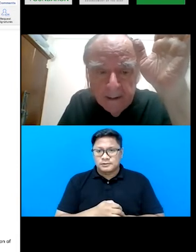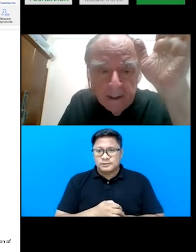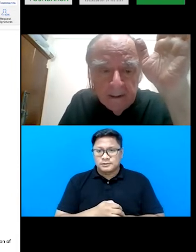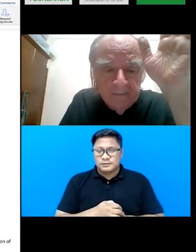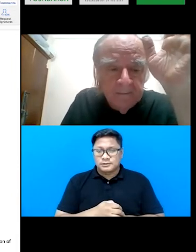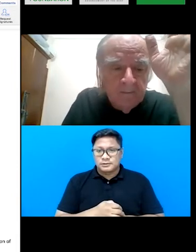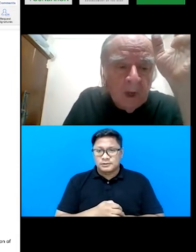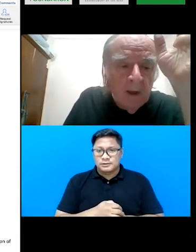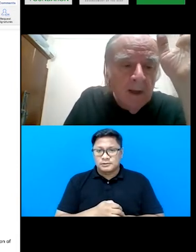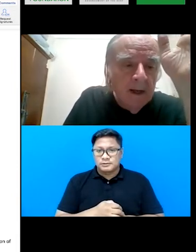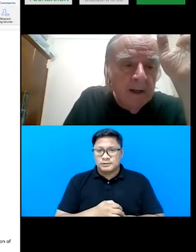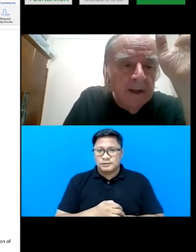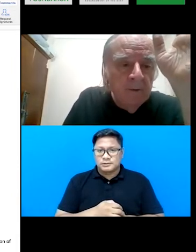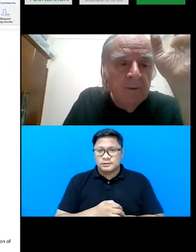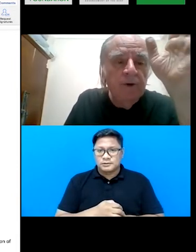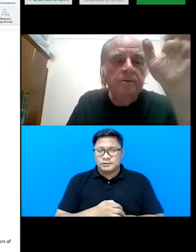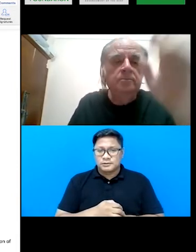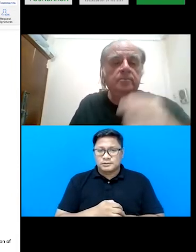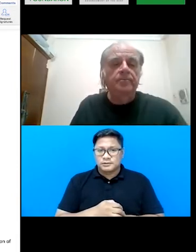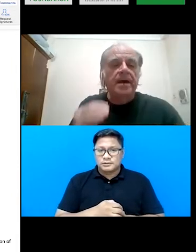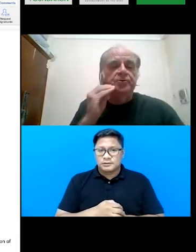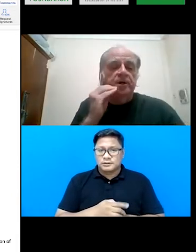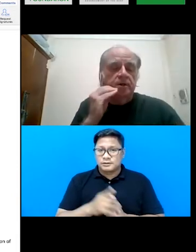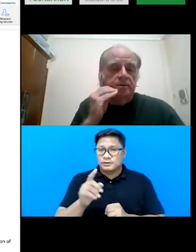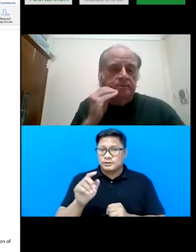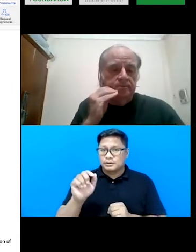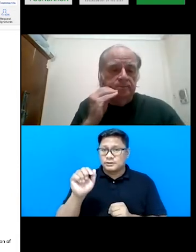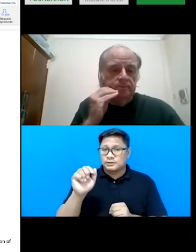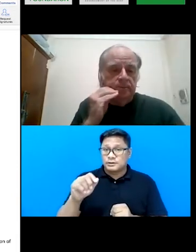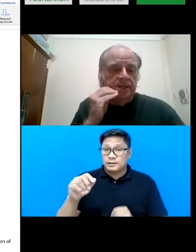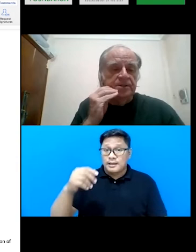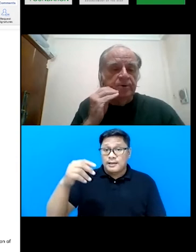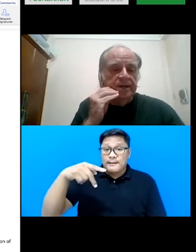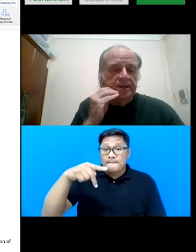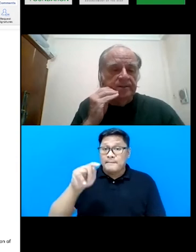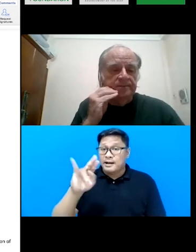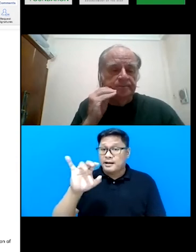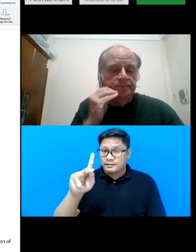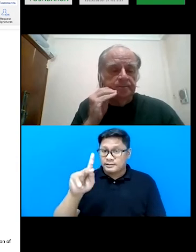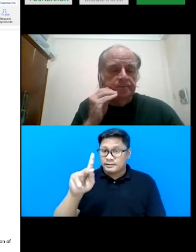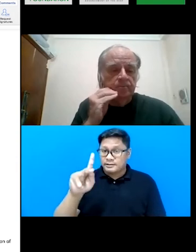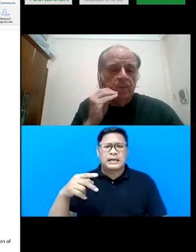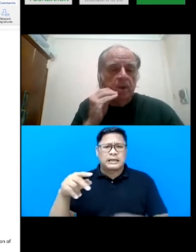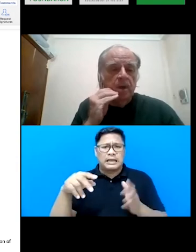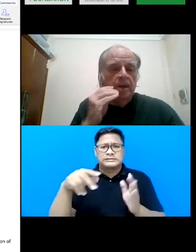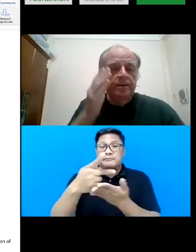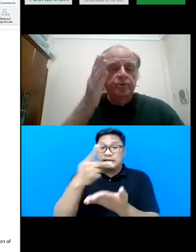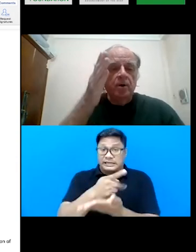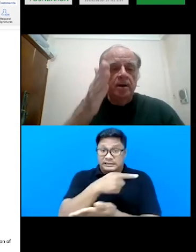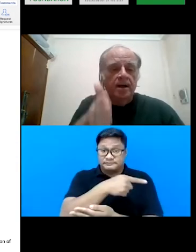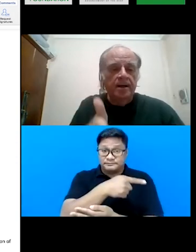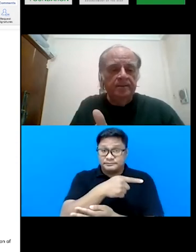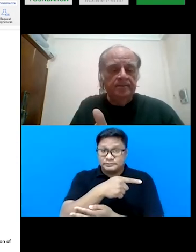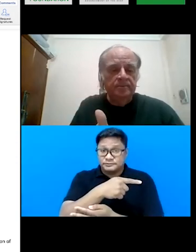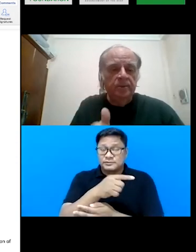and then you would put Patrick as the predicate, then